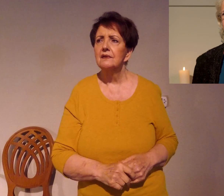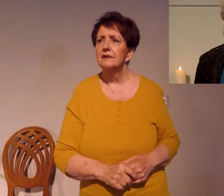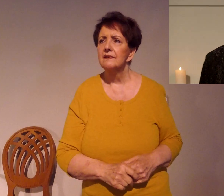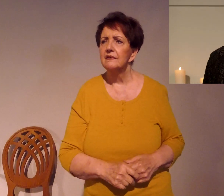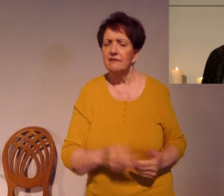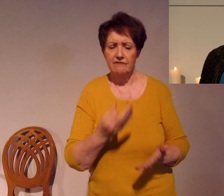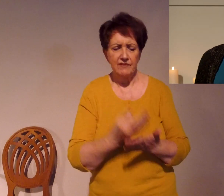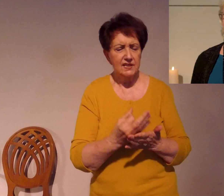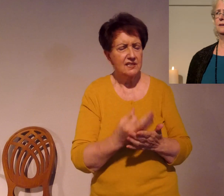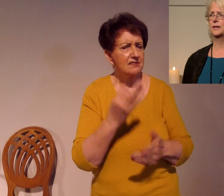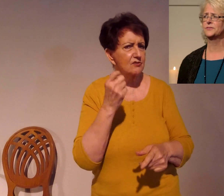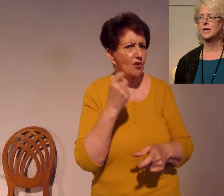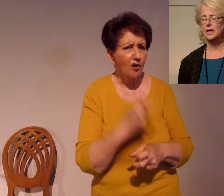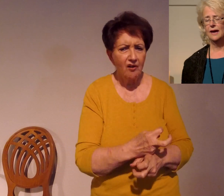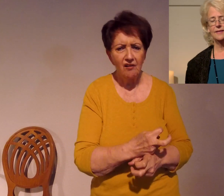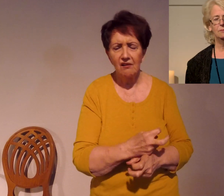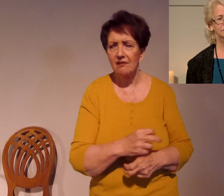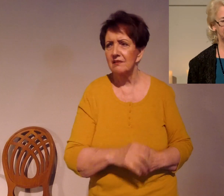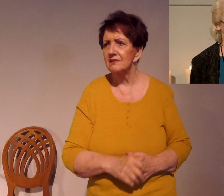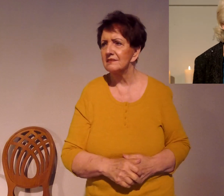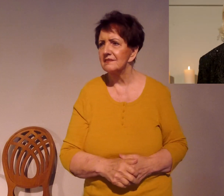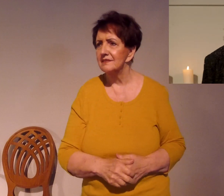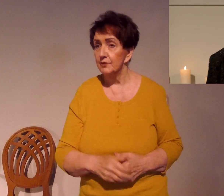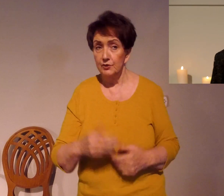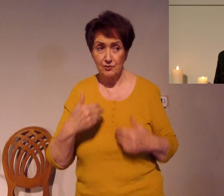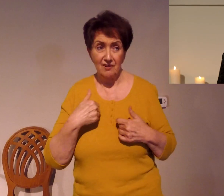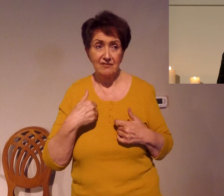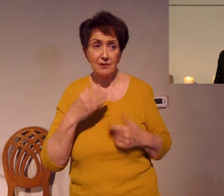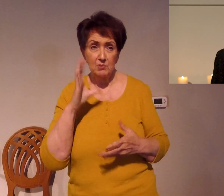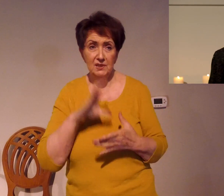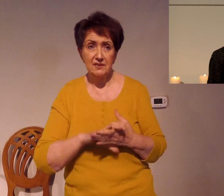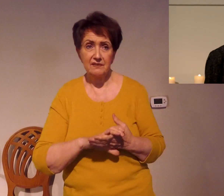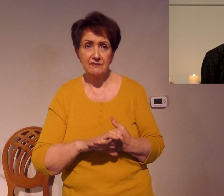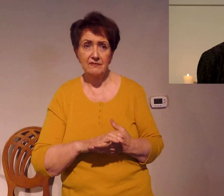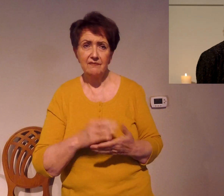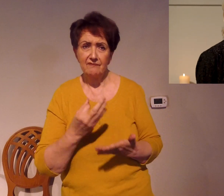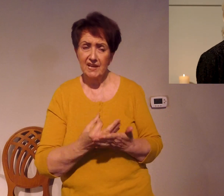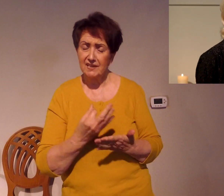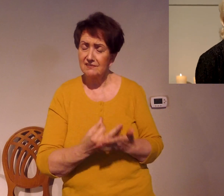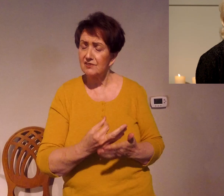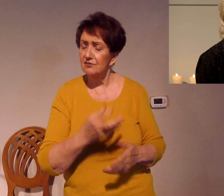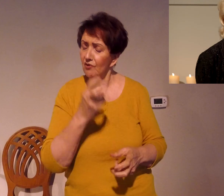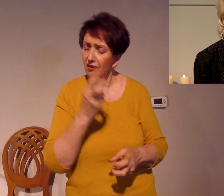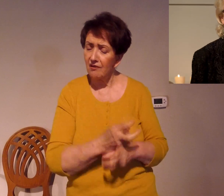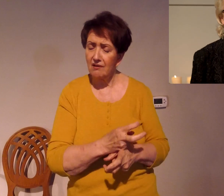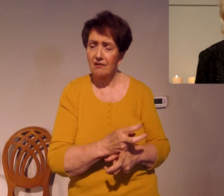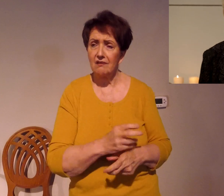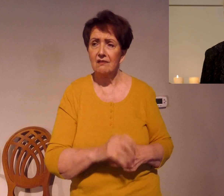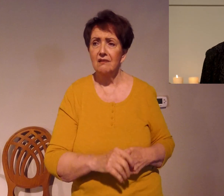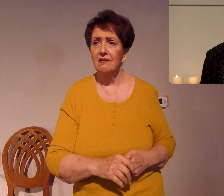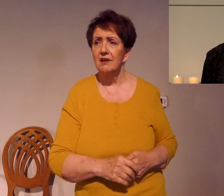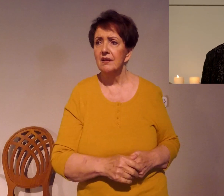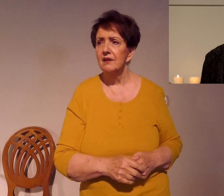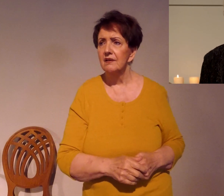are hard to deal with. How many of us have that belief? Finances are hard to deal with, and dealing with